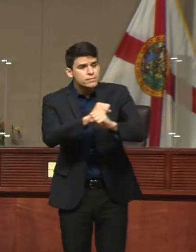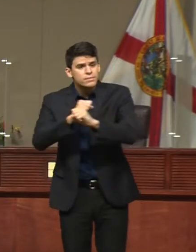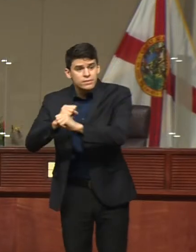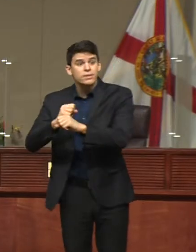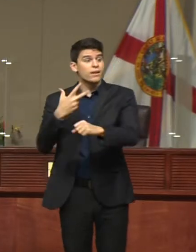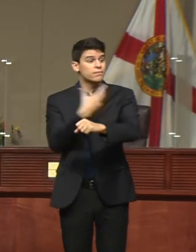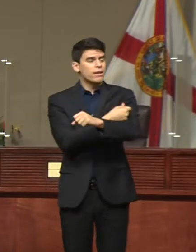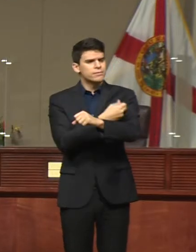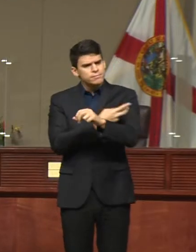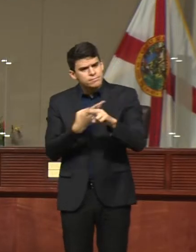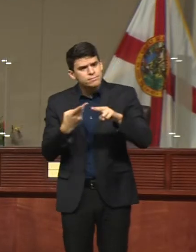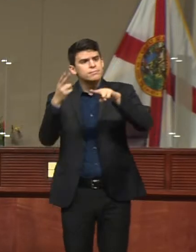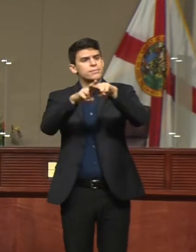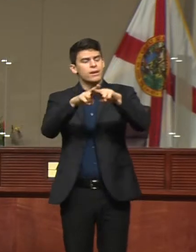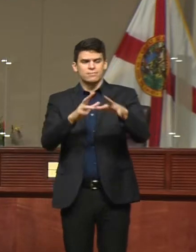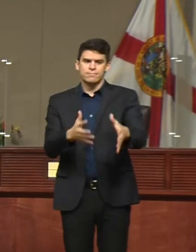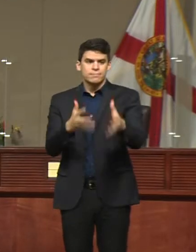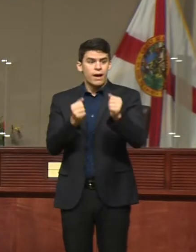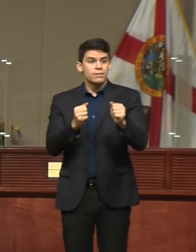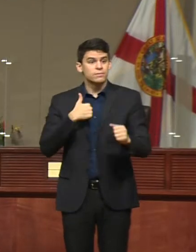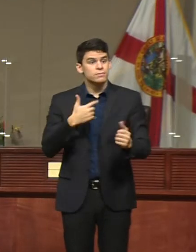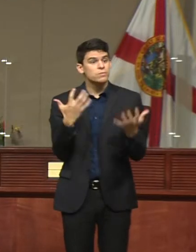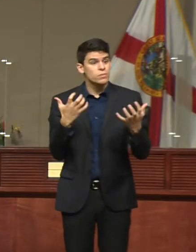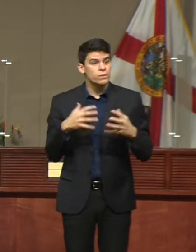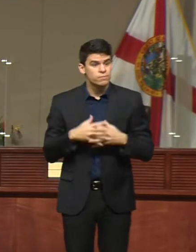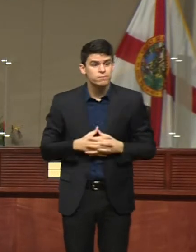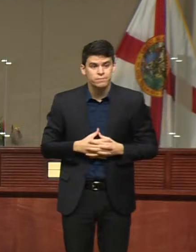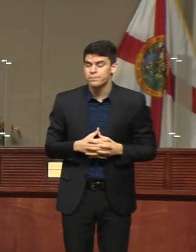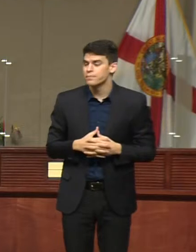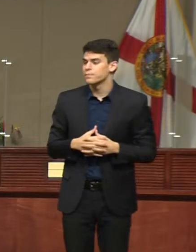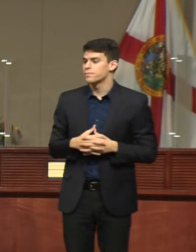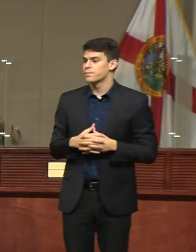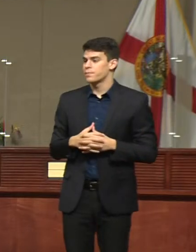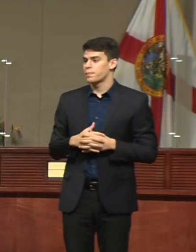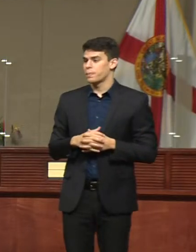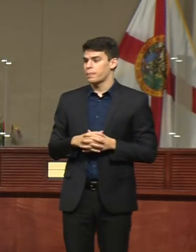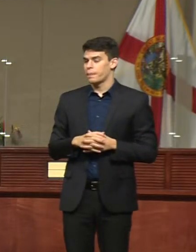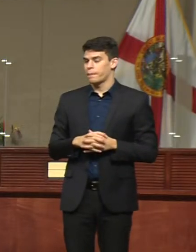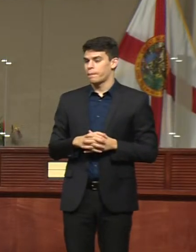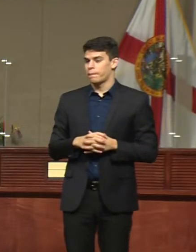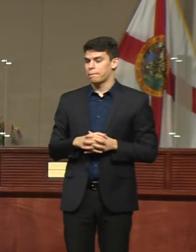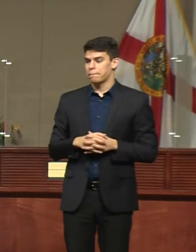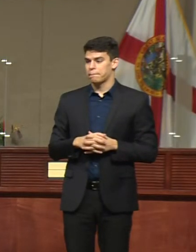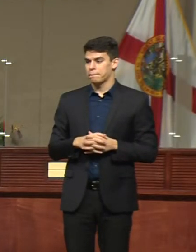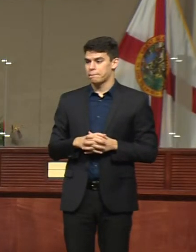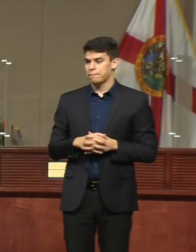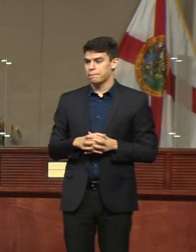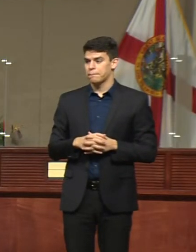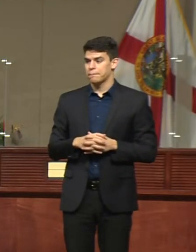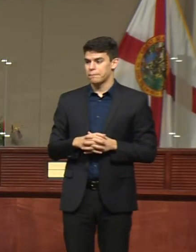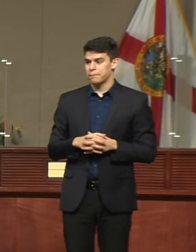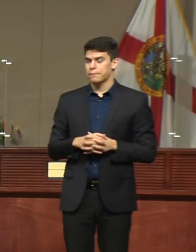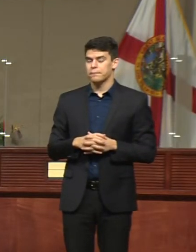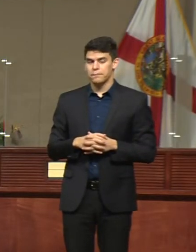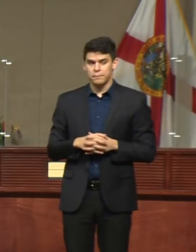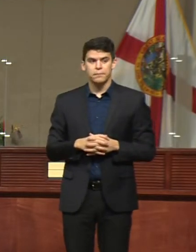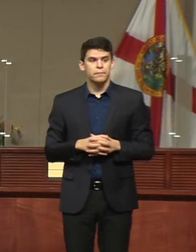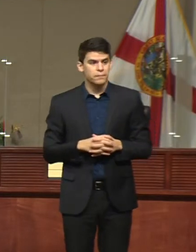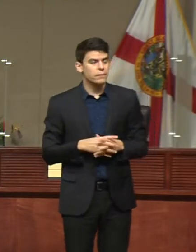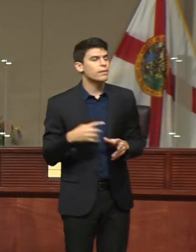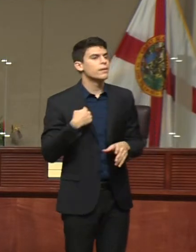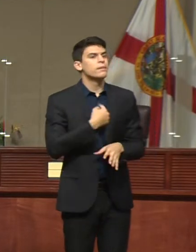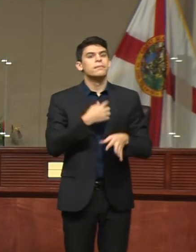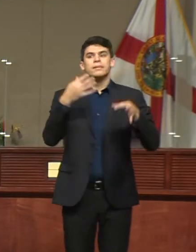rates as fast as we can. And that's why also we have decided to open with Advent Health for